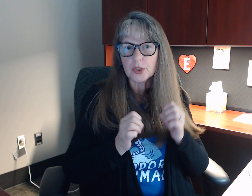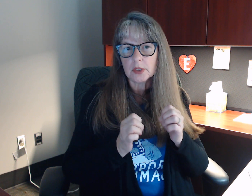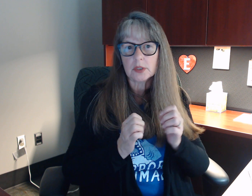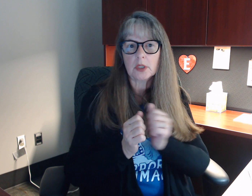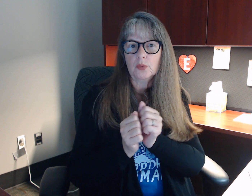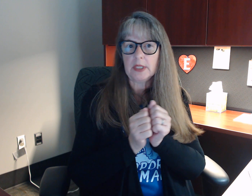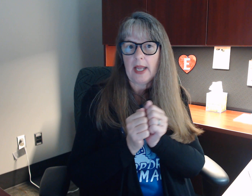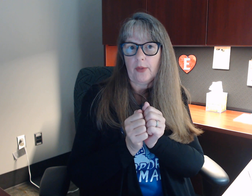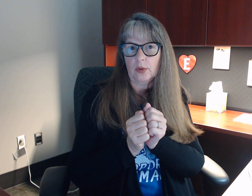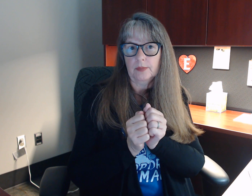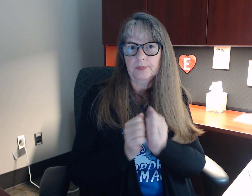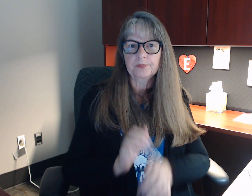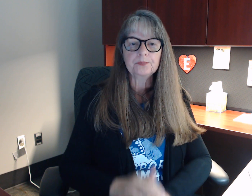emotions go together.